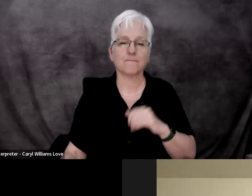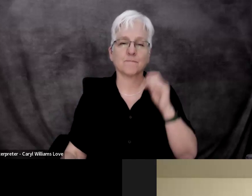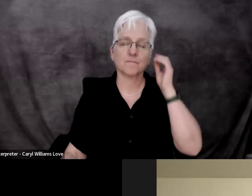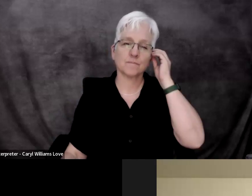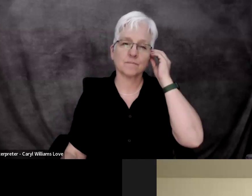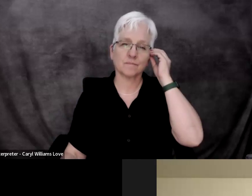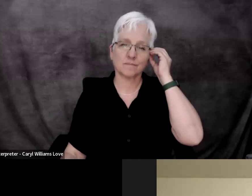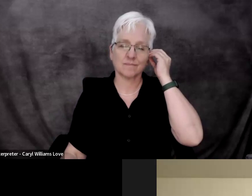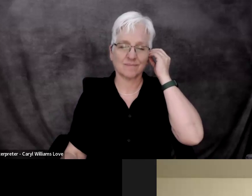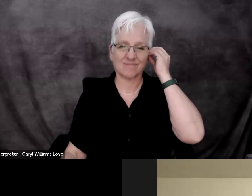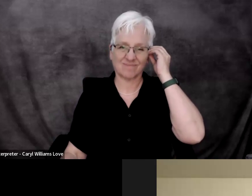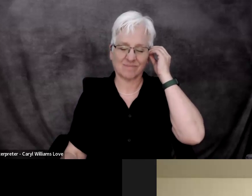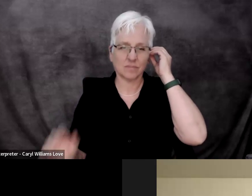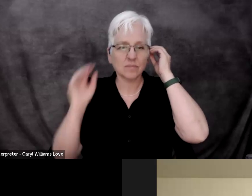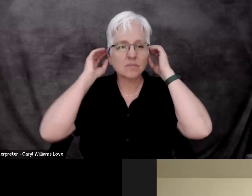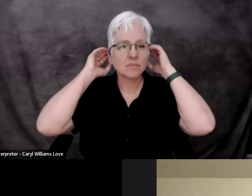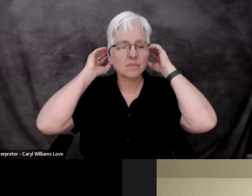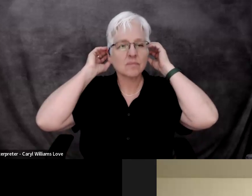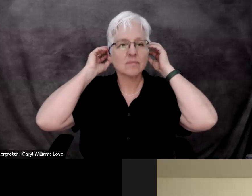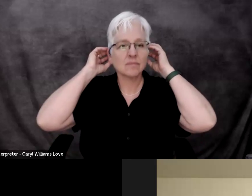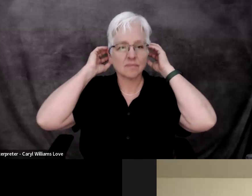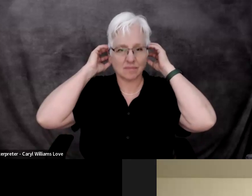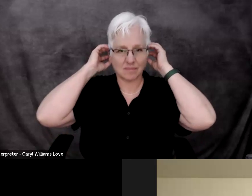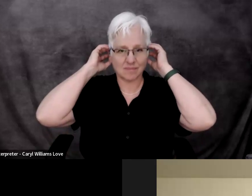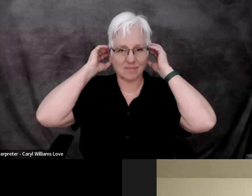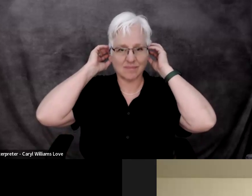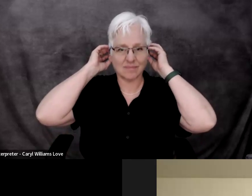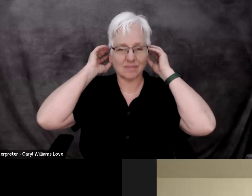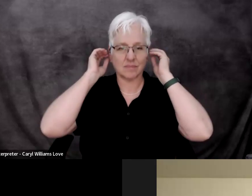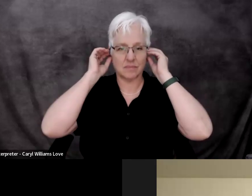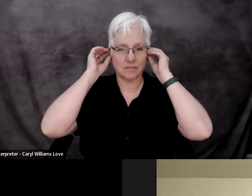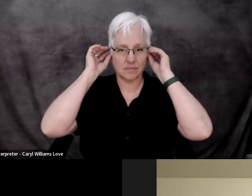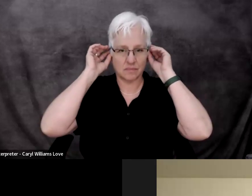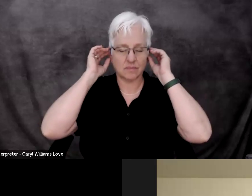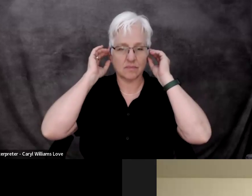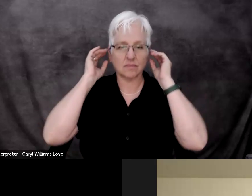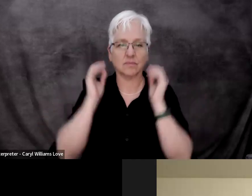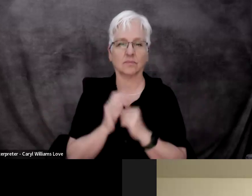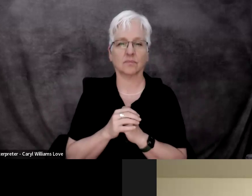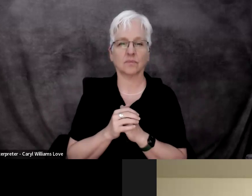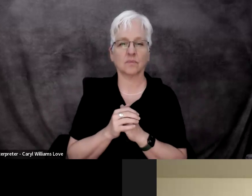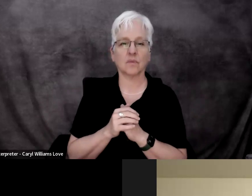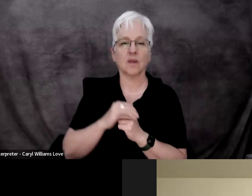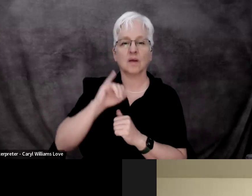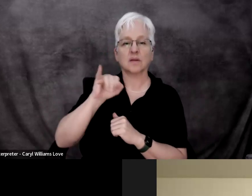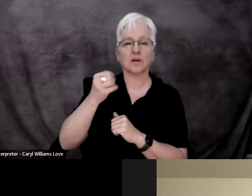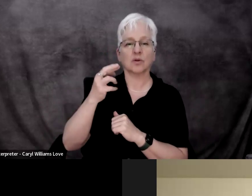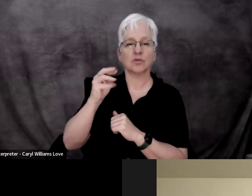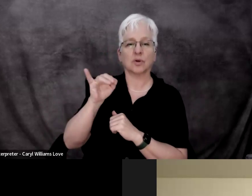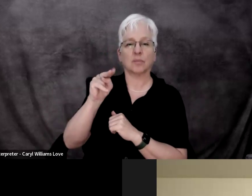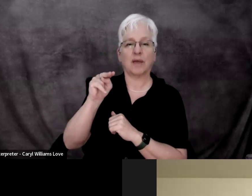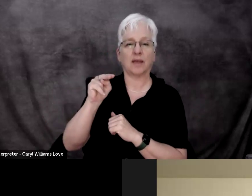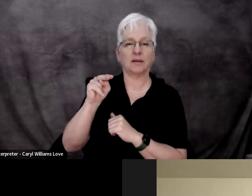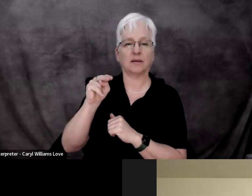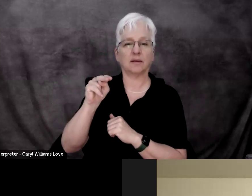you. This was earlier one from Vipasha, I think in response to reflections from Jermaine and